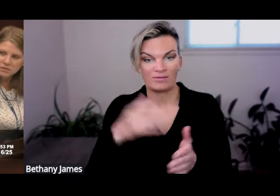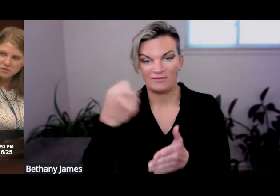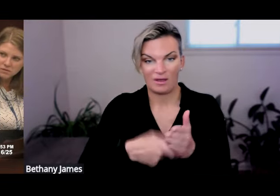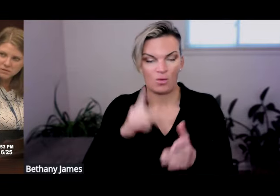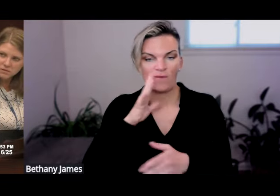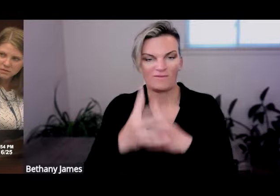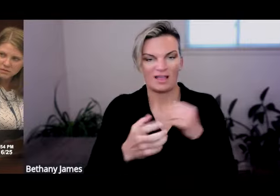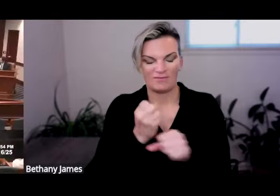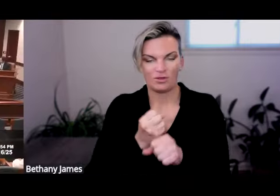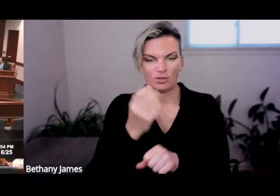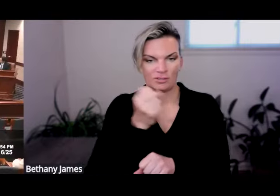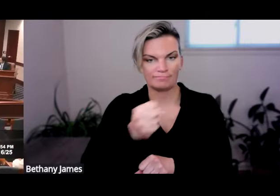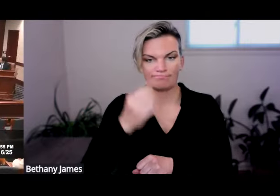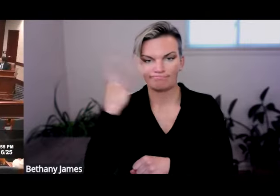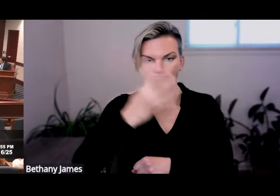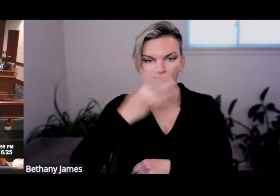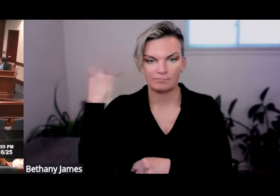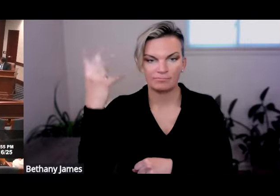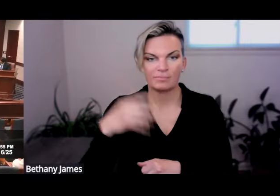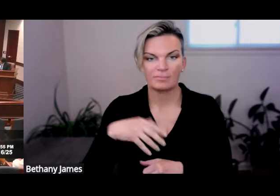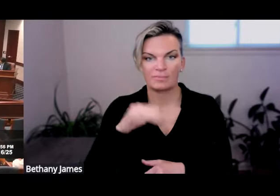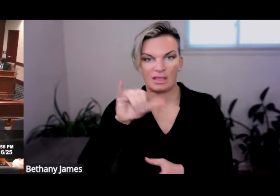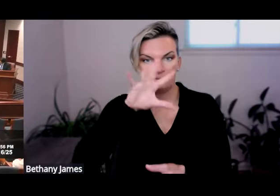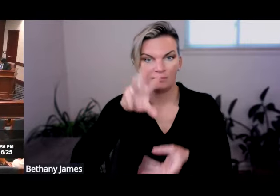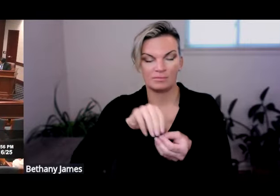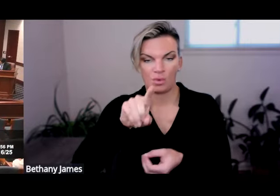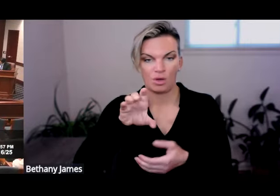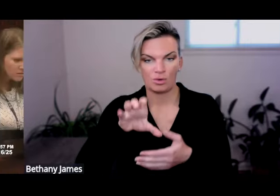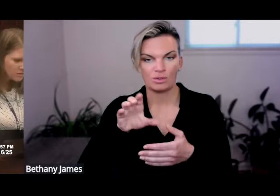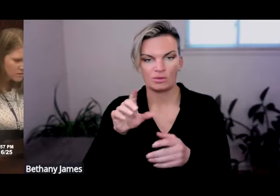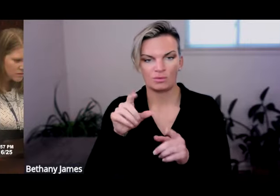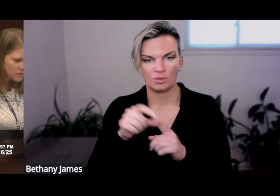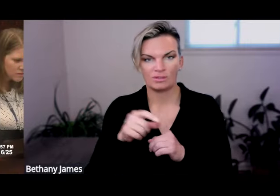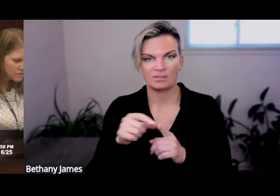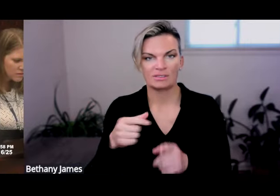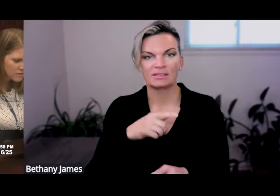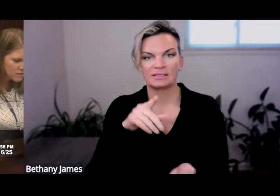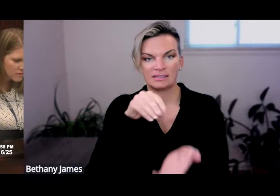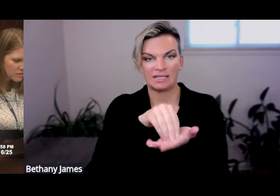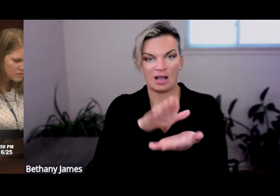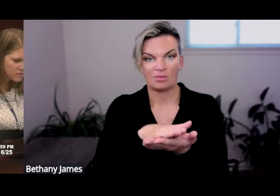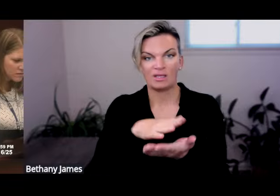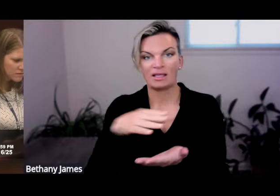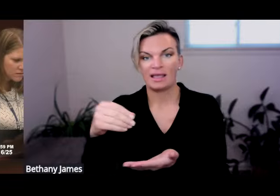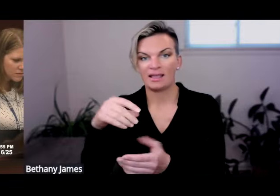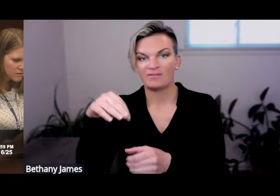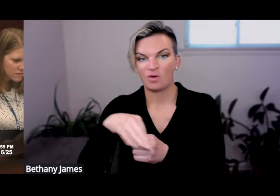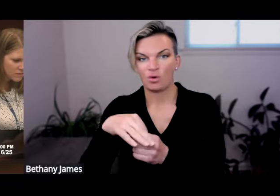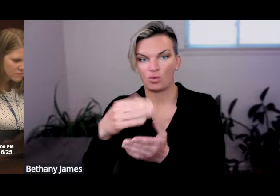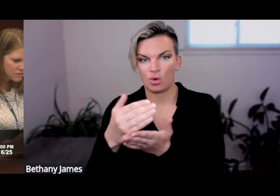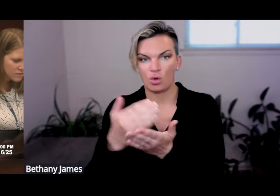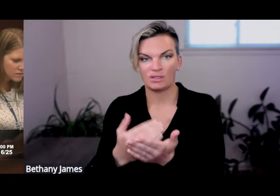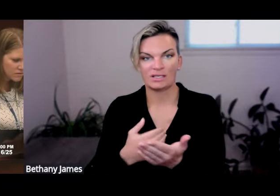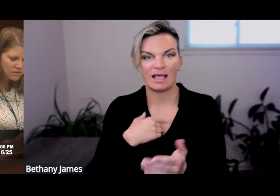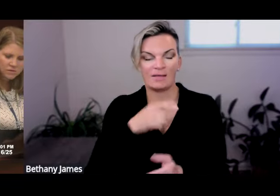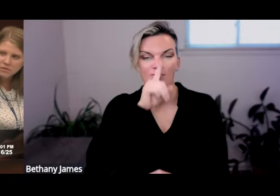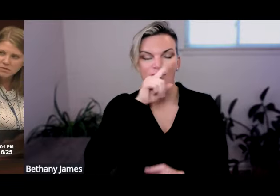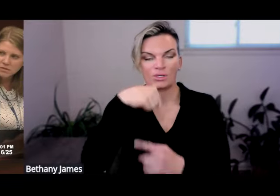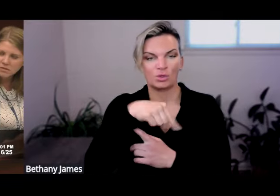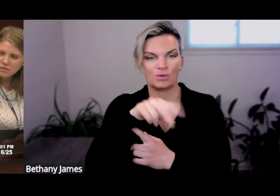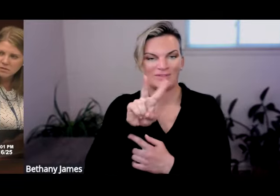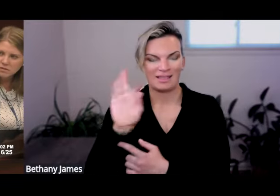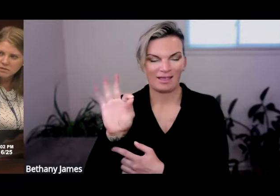what was the part about documenting? I put document citizenship in voter rolls. I didn't use QVF specifically only